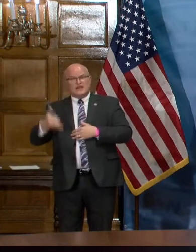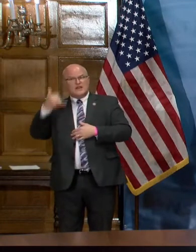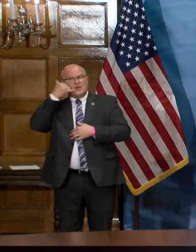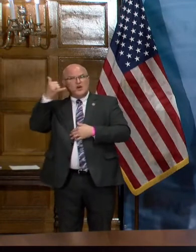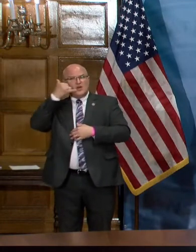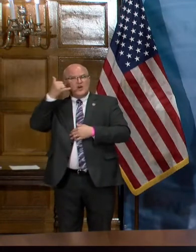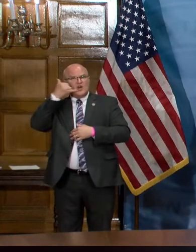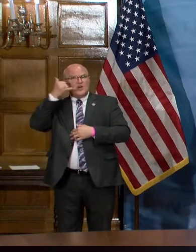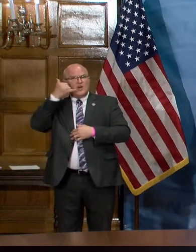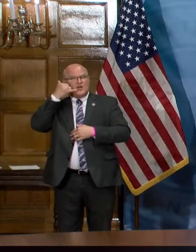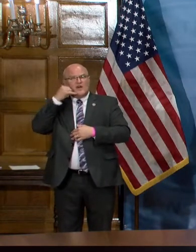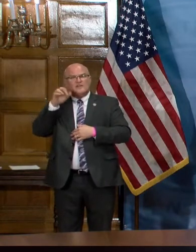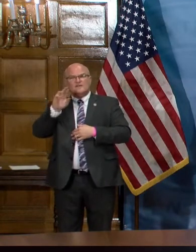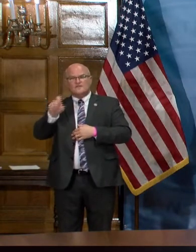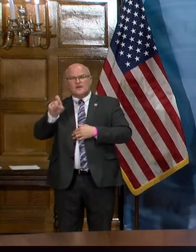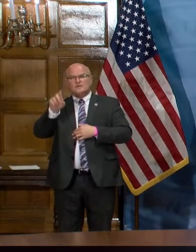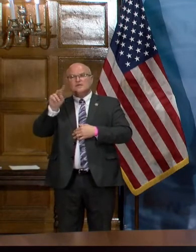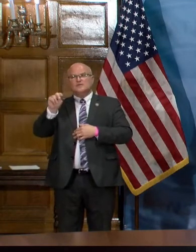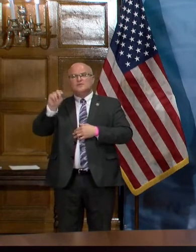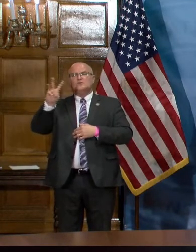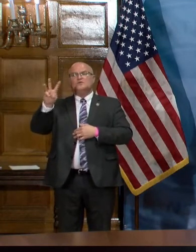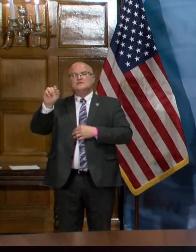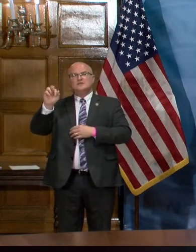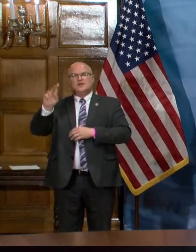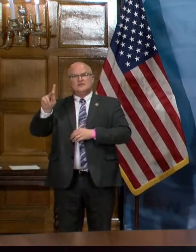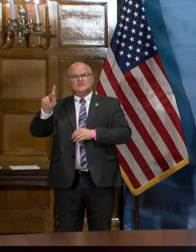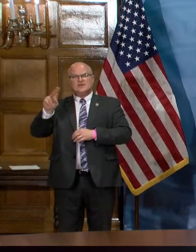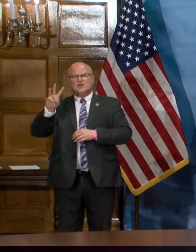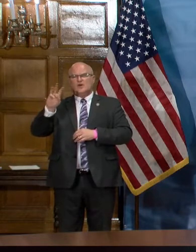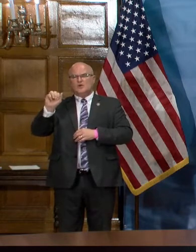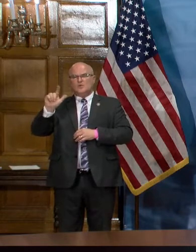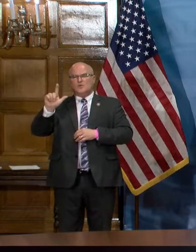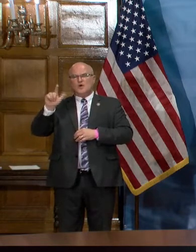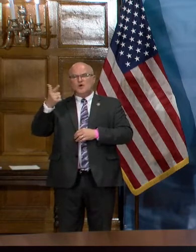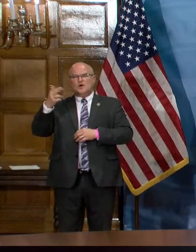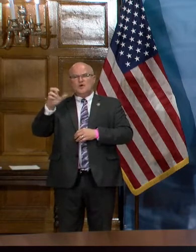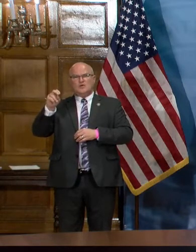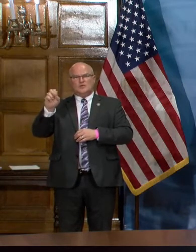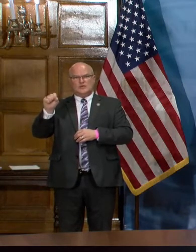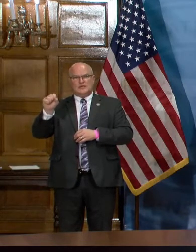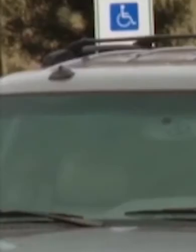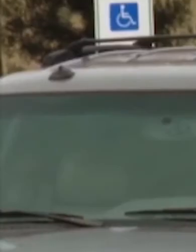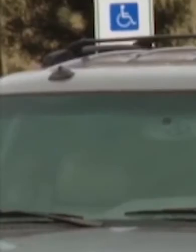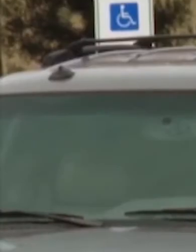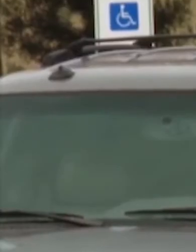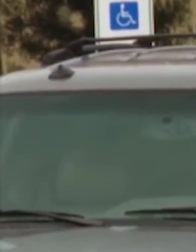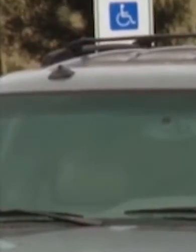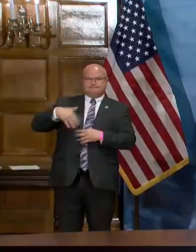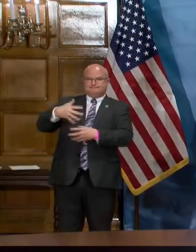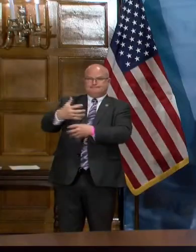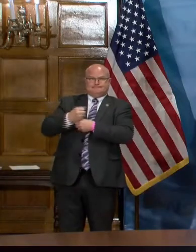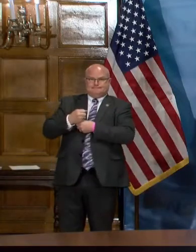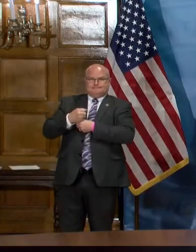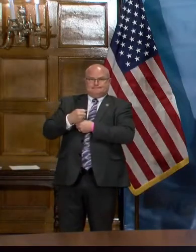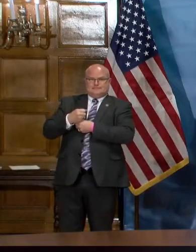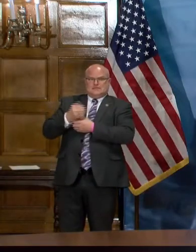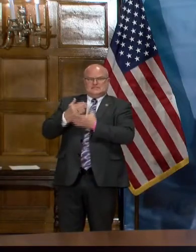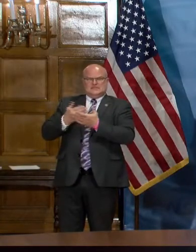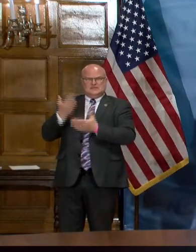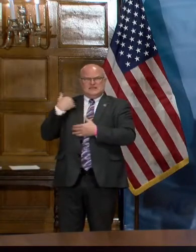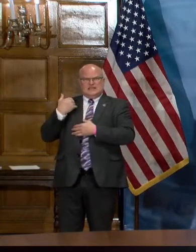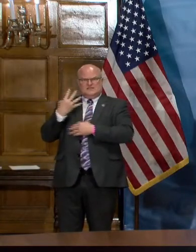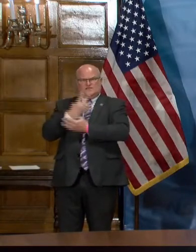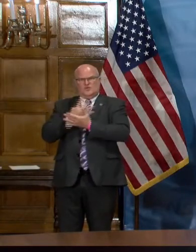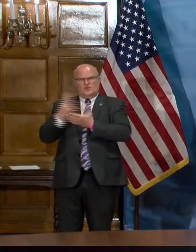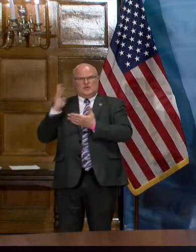these pharmacies across Northwest Arkansas, specifically Walgreens, and are being told they haven't received vaccines, some in the last